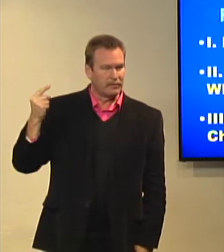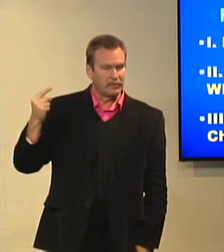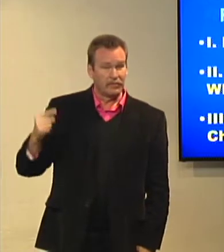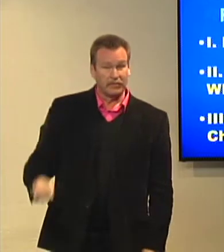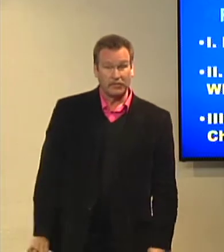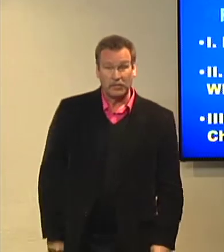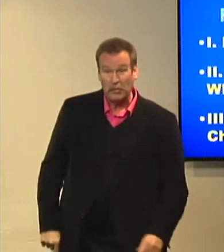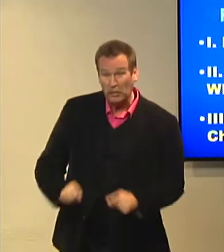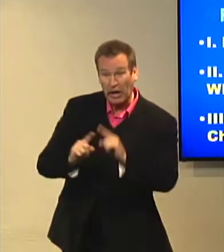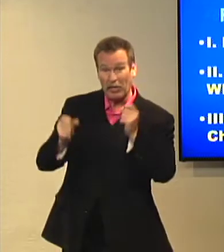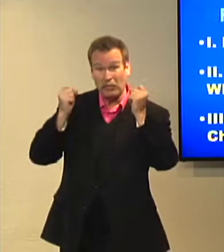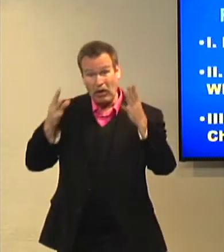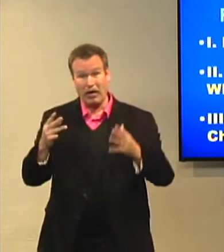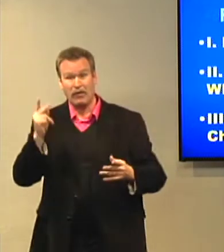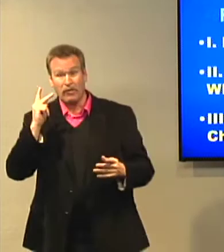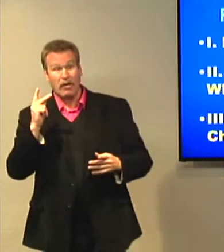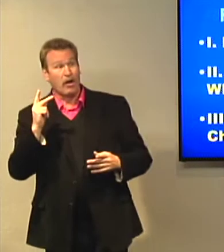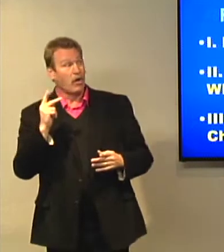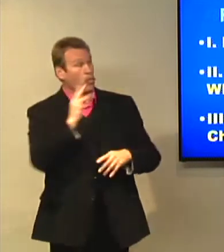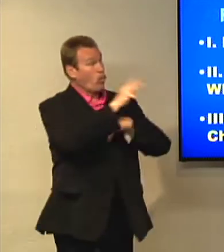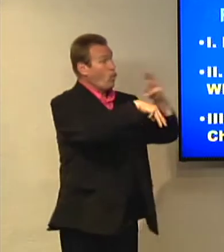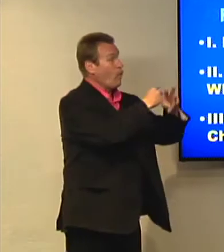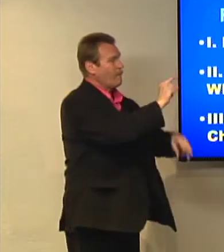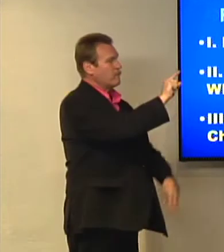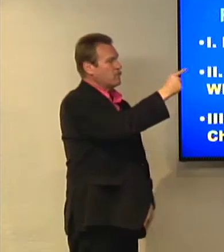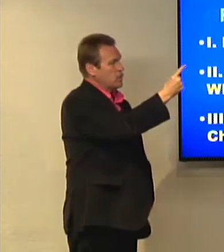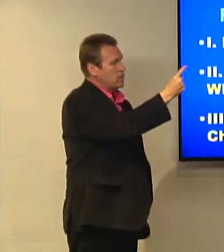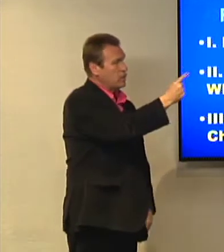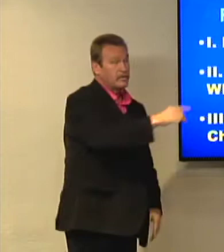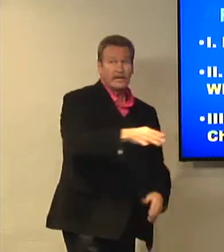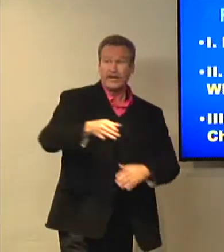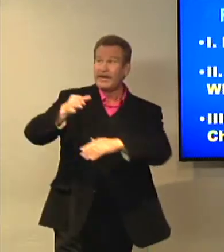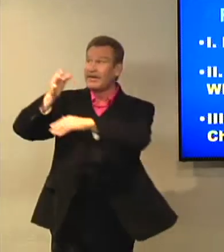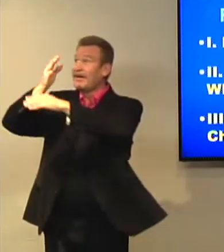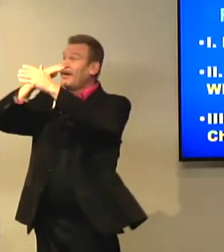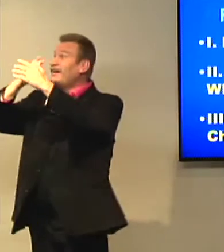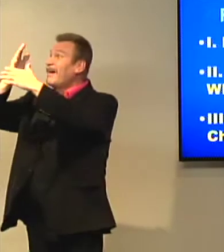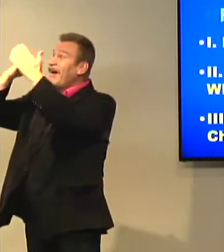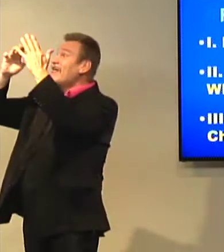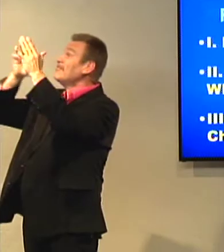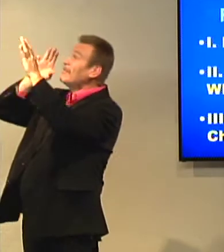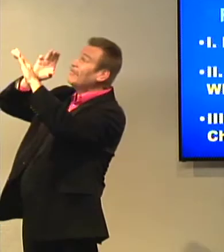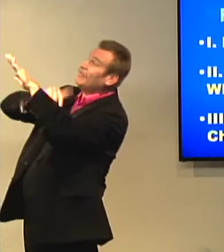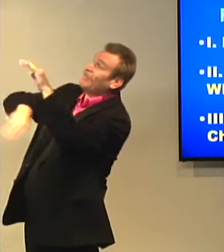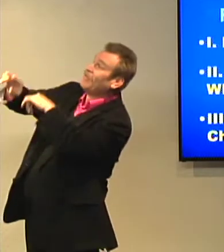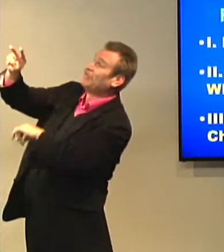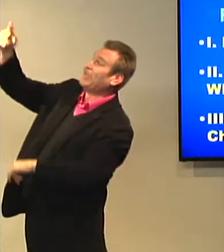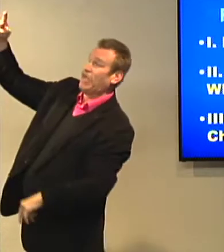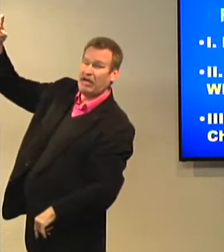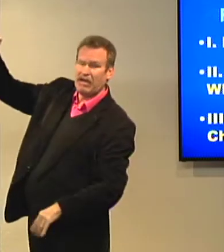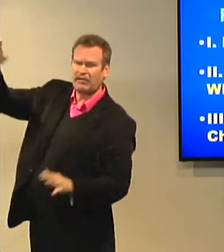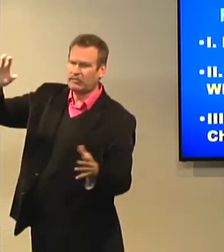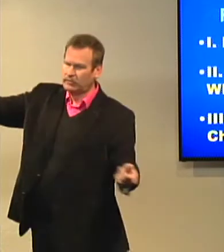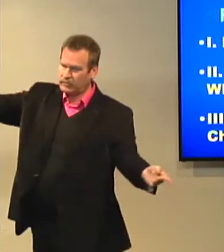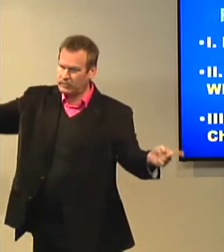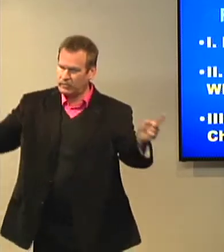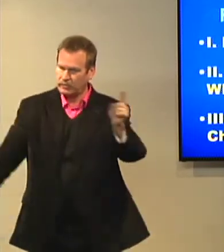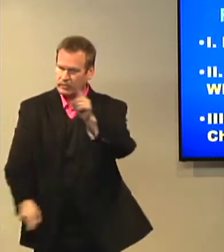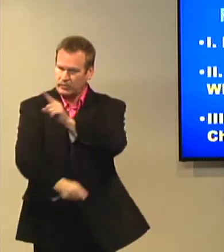first. But many people make the world first. Yeah, heaven second. It should be